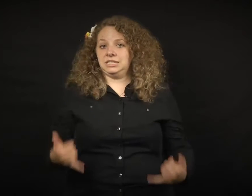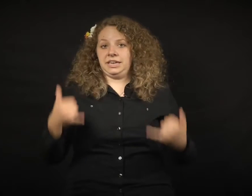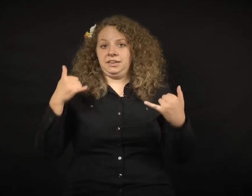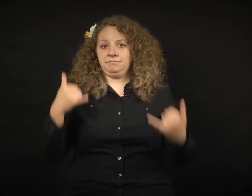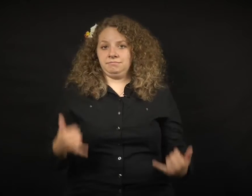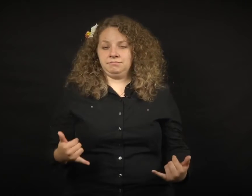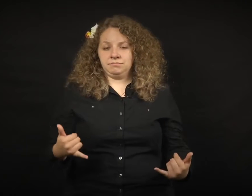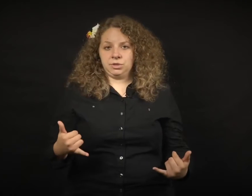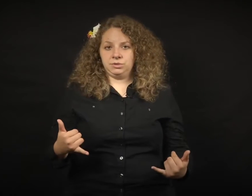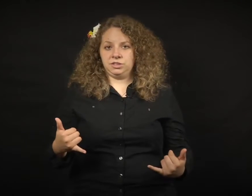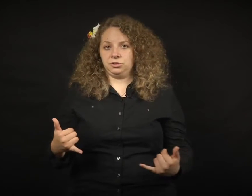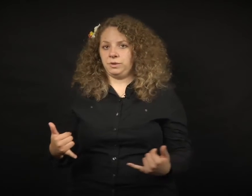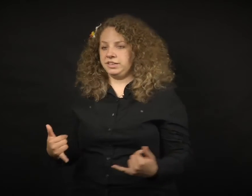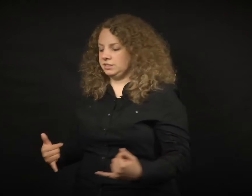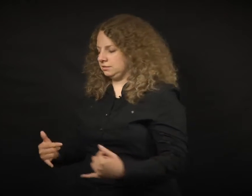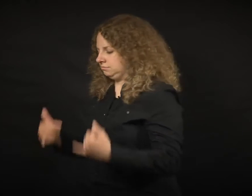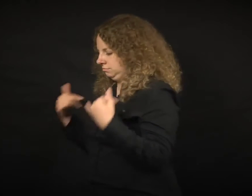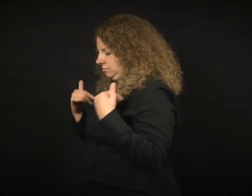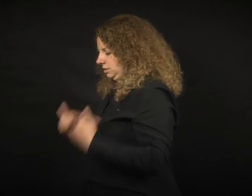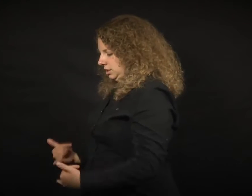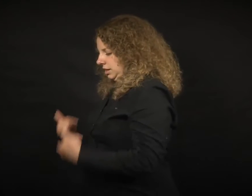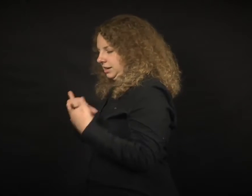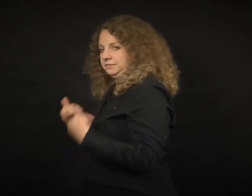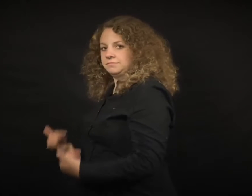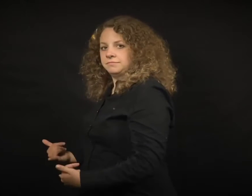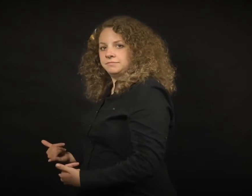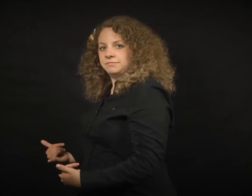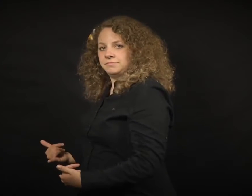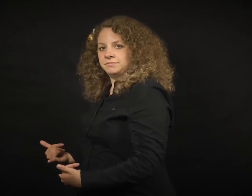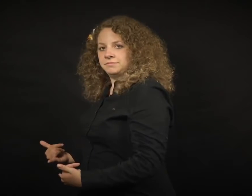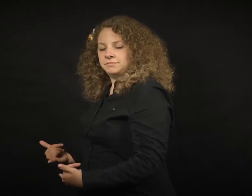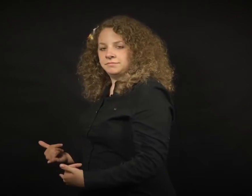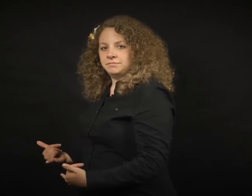Today. Goes down twice. Today.